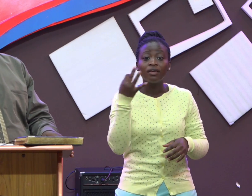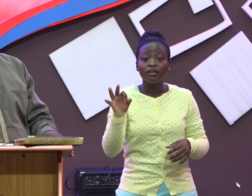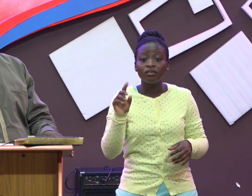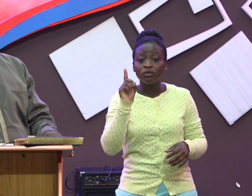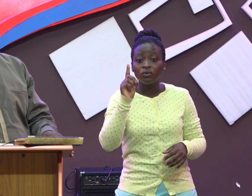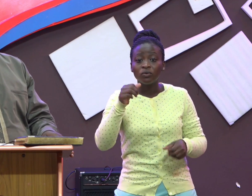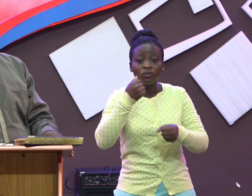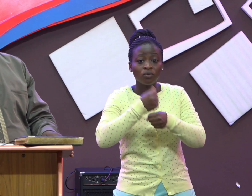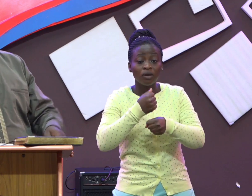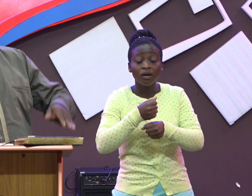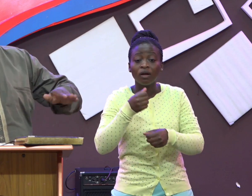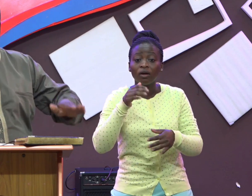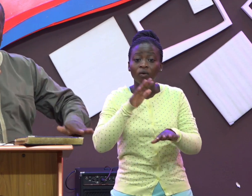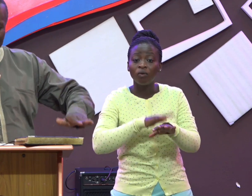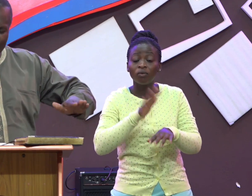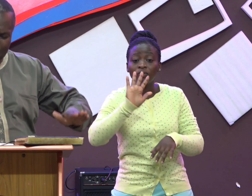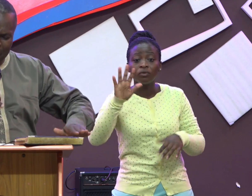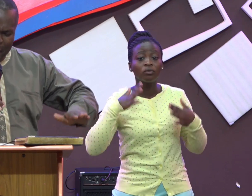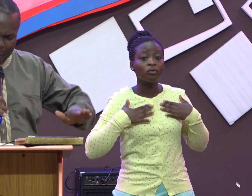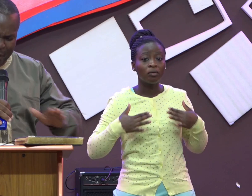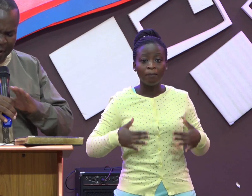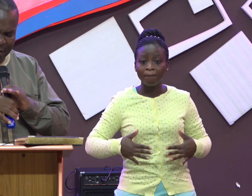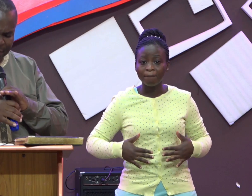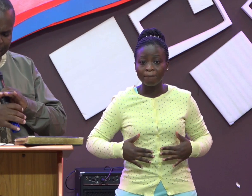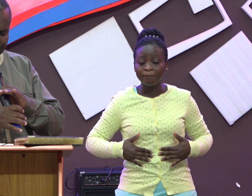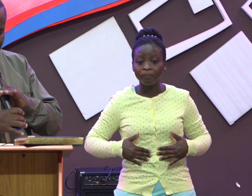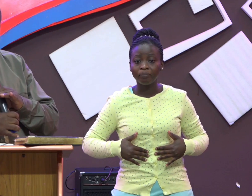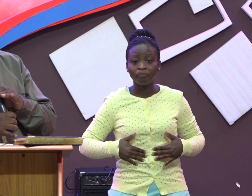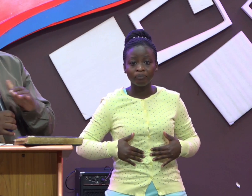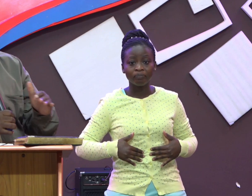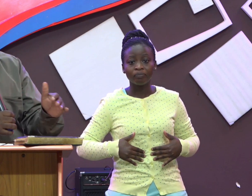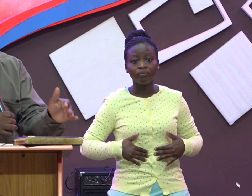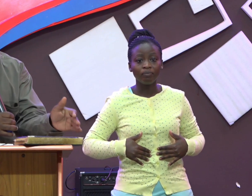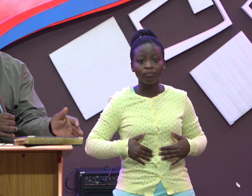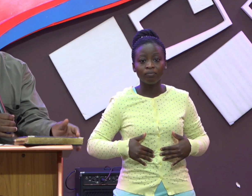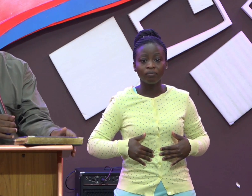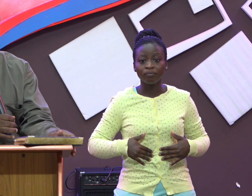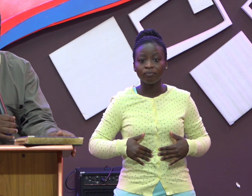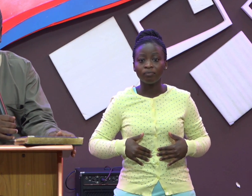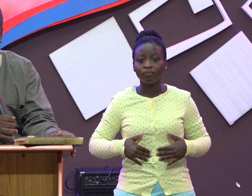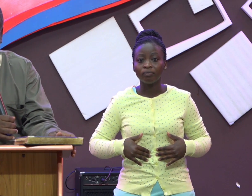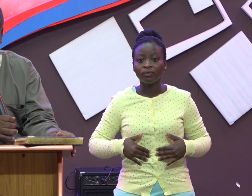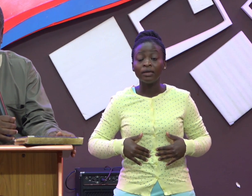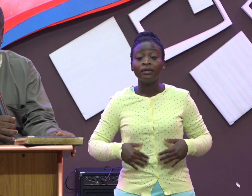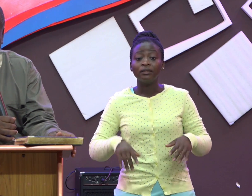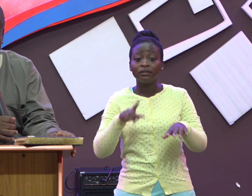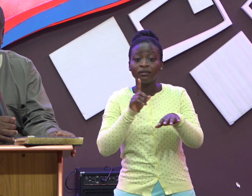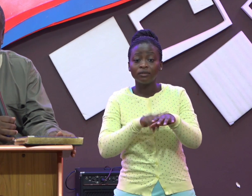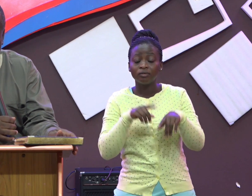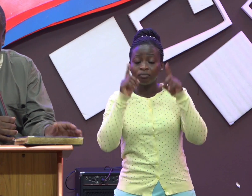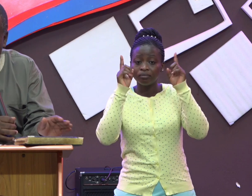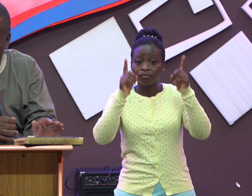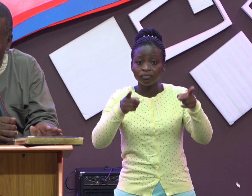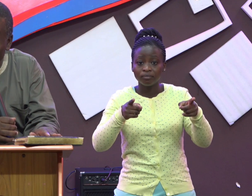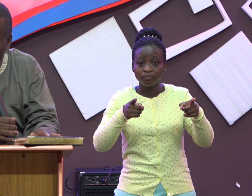mukyo. Till you sprout up in that. Abalwana ennyo okuzimba emibiri. Those who fight so much to build their bodies. Ekiseera kituuka. A time comes. Nga